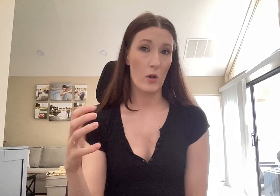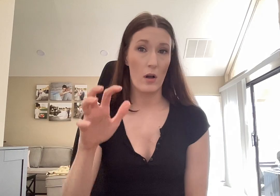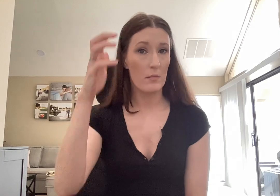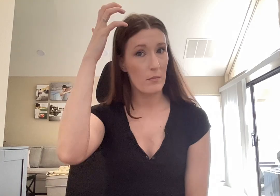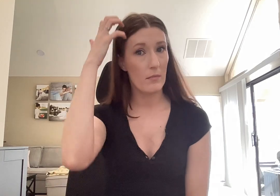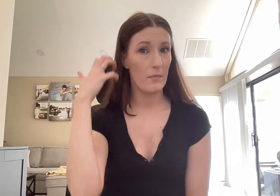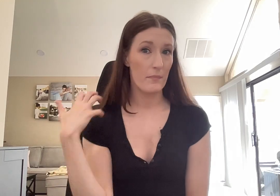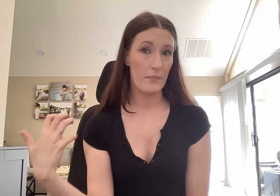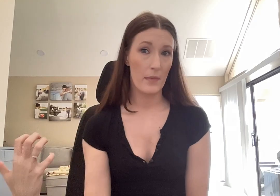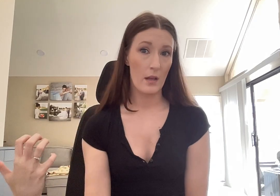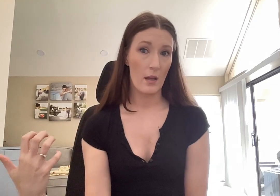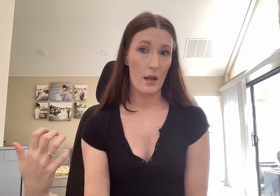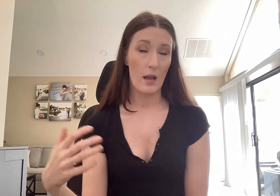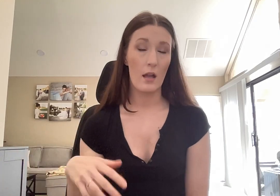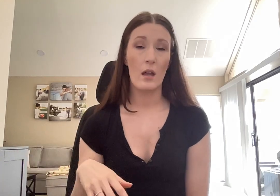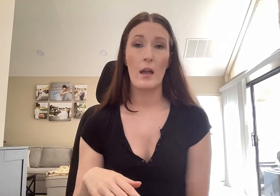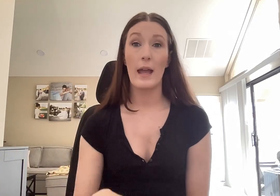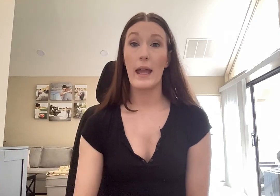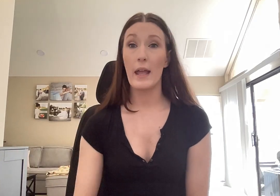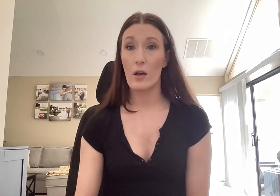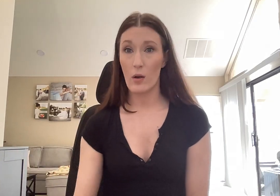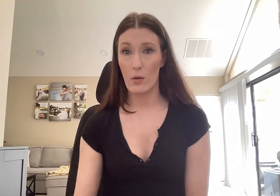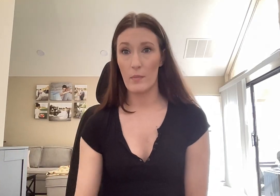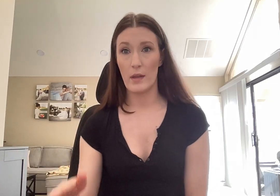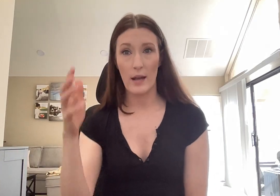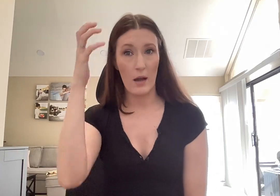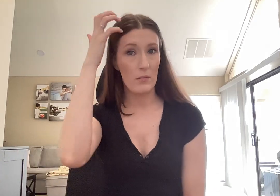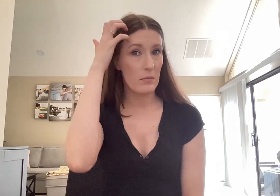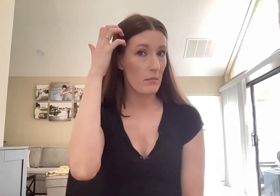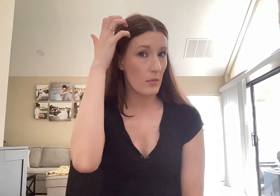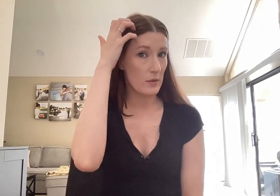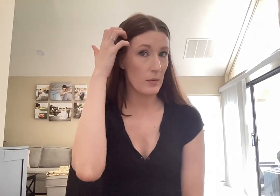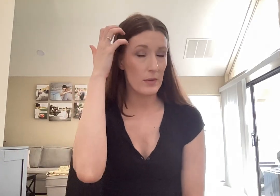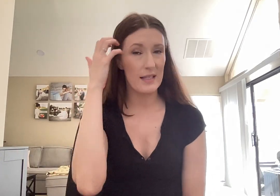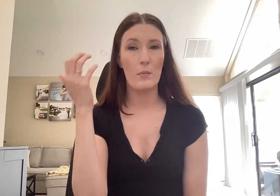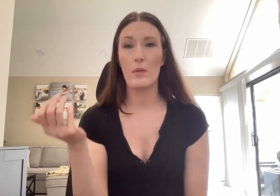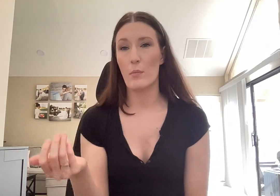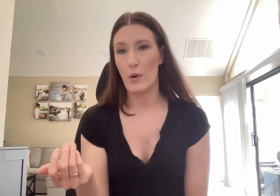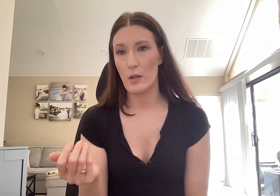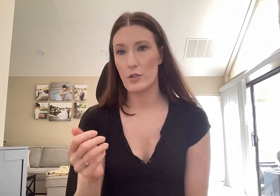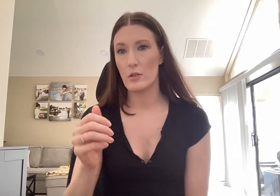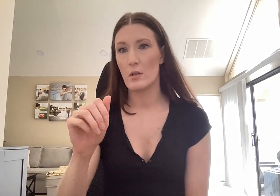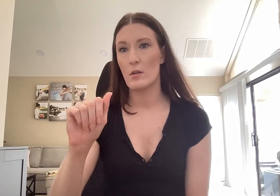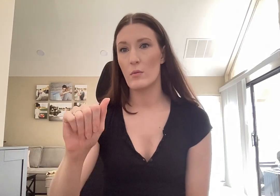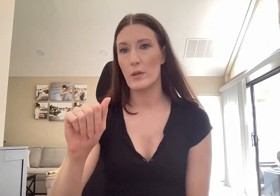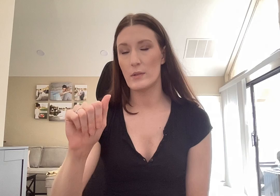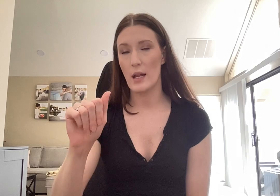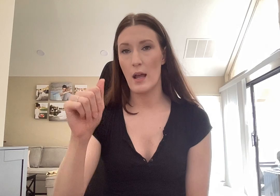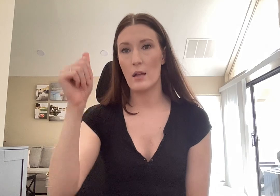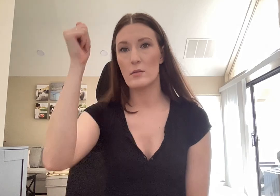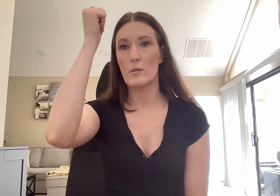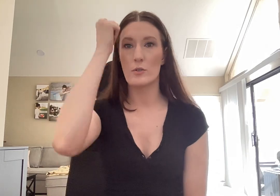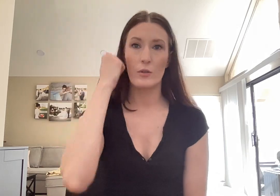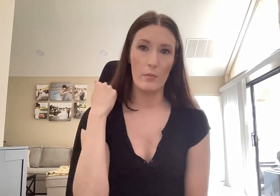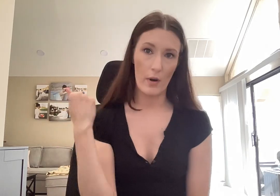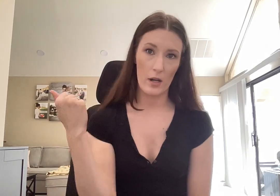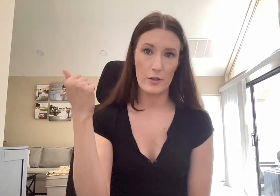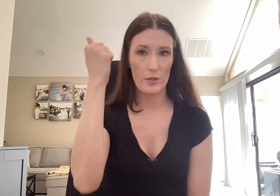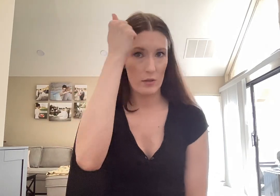claw. Okay. A comb, the noun, multiple. Same with a brush. We use an A. So to brush